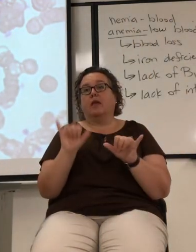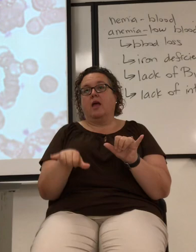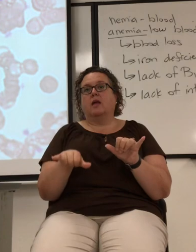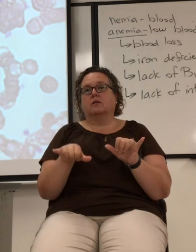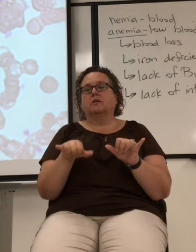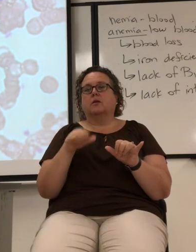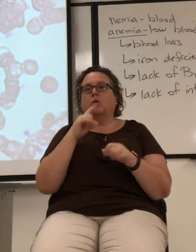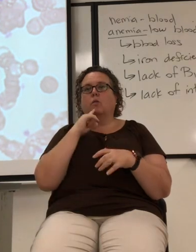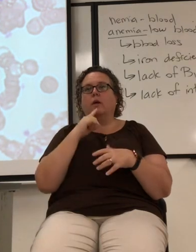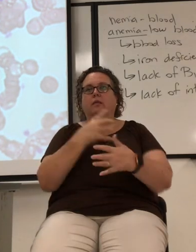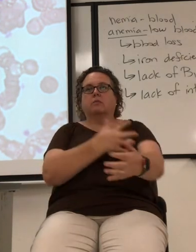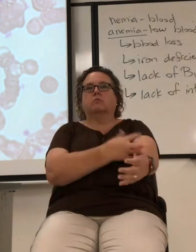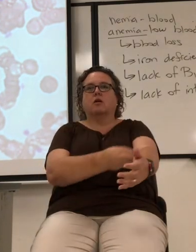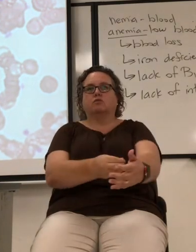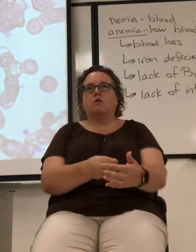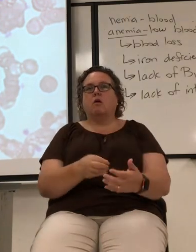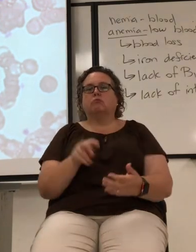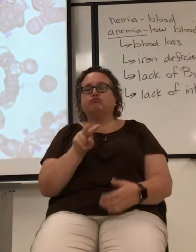blood workup.